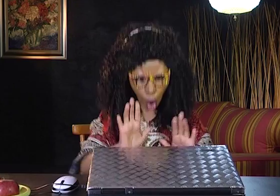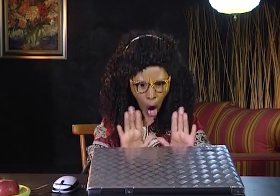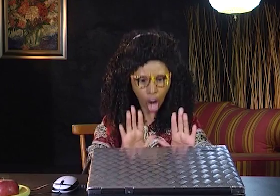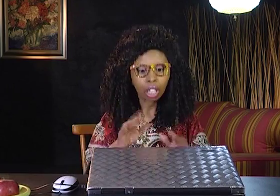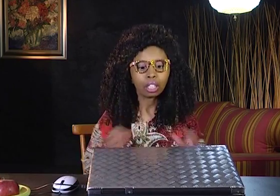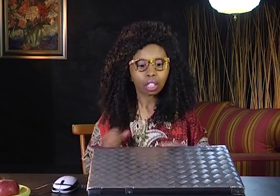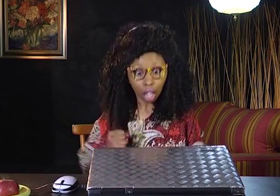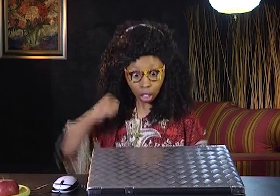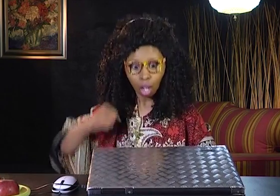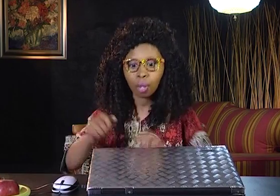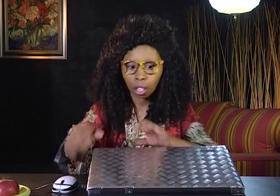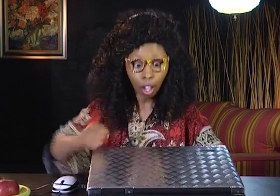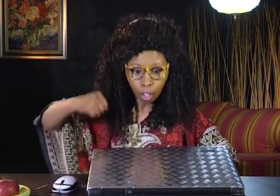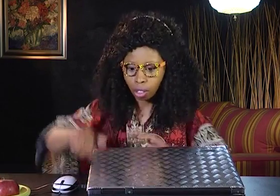Oh! Oh, yeah!